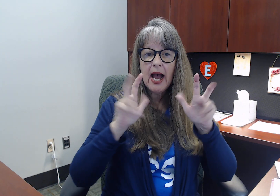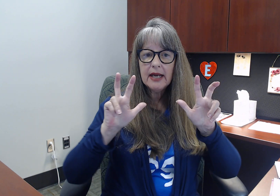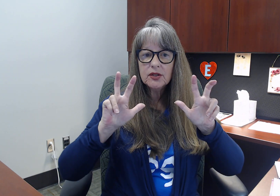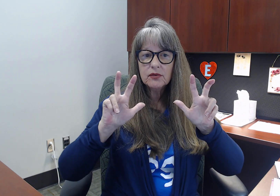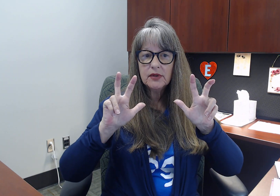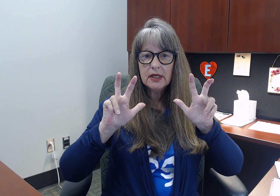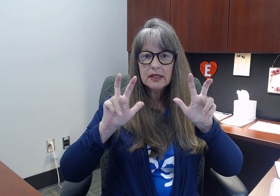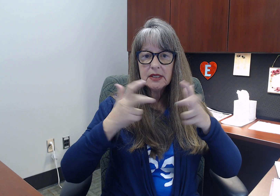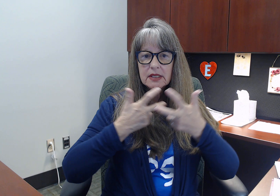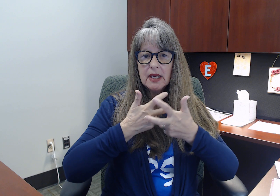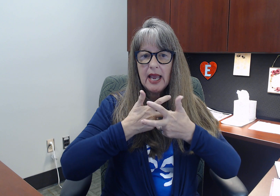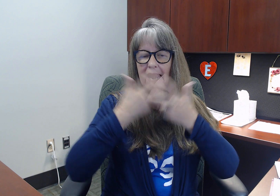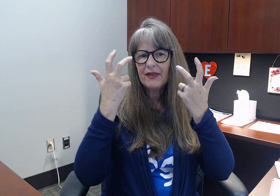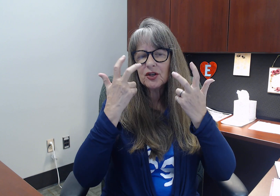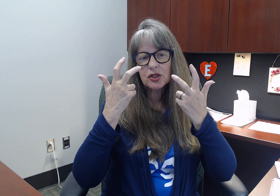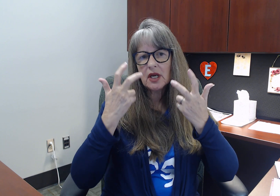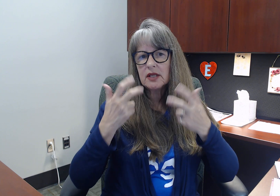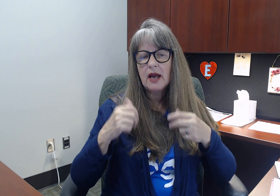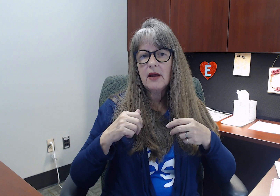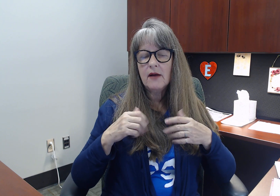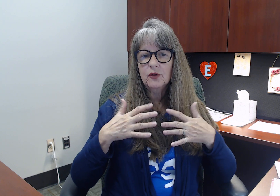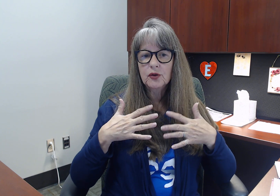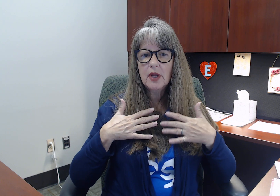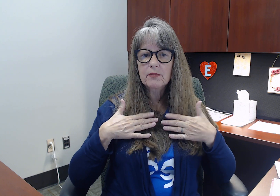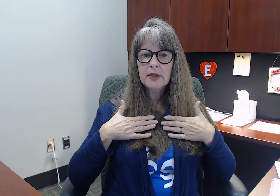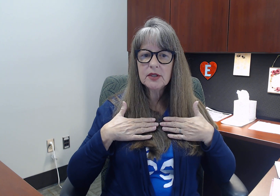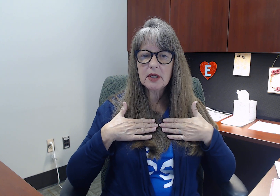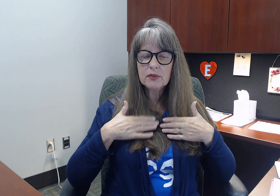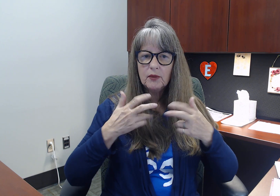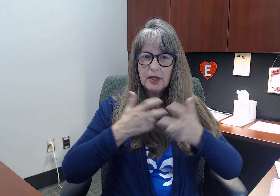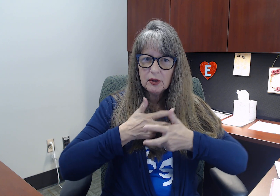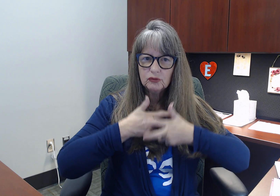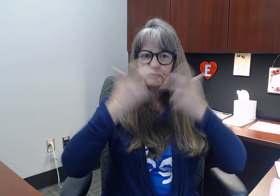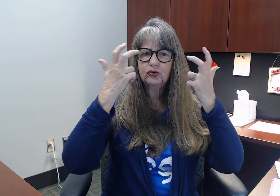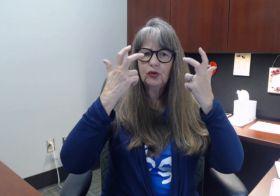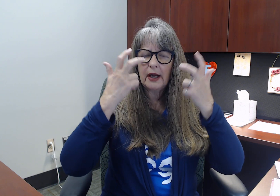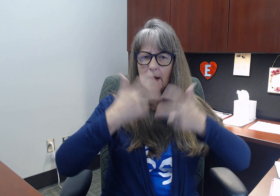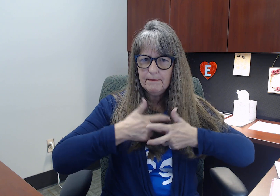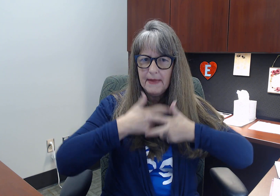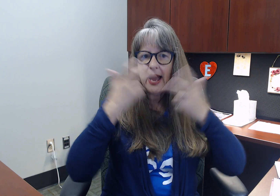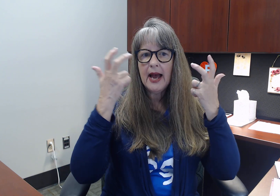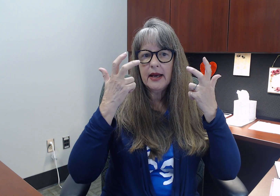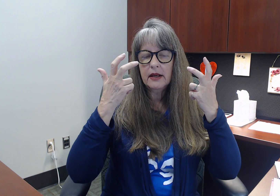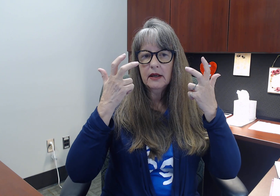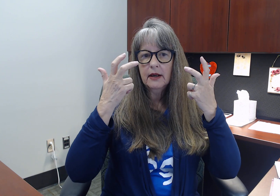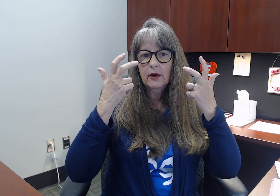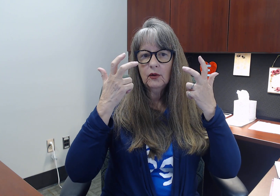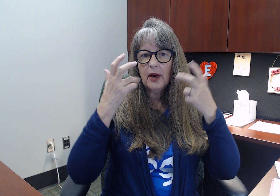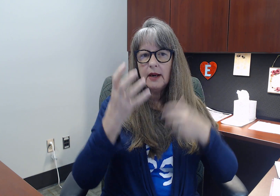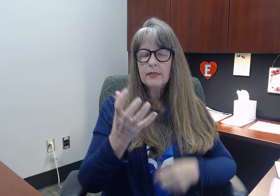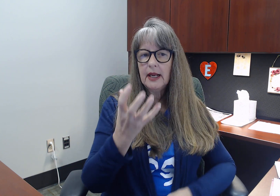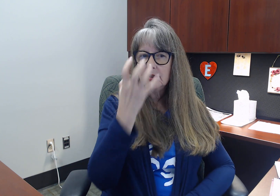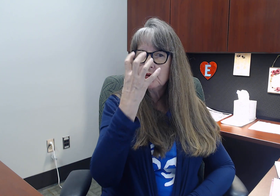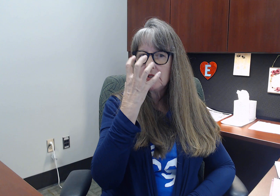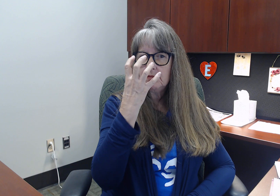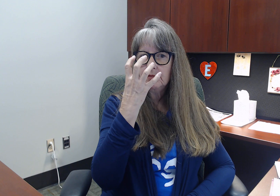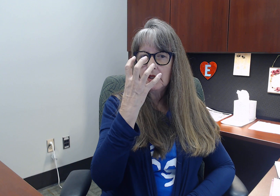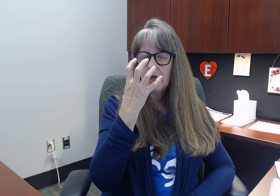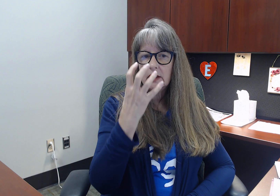do this, and I think it's just because I've learned it, and plus it comes from here, and I got mad, right? But I do see a lot of different